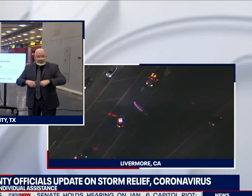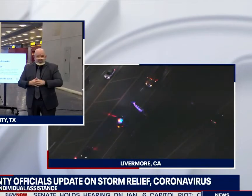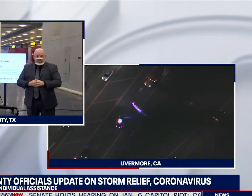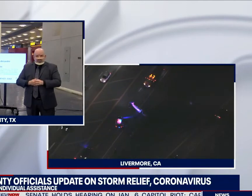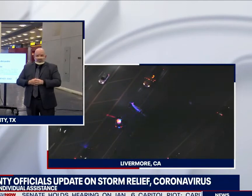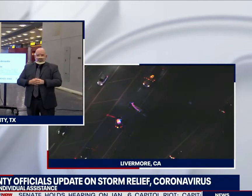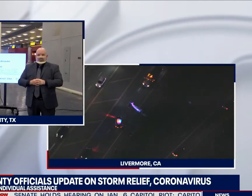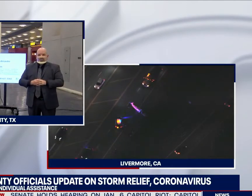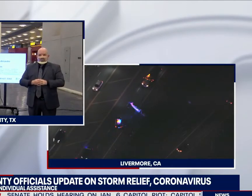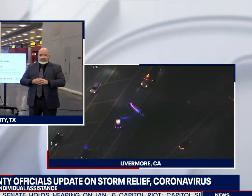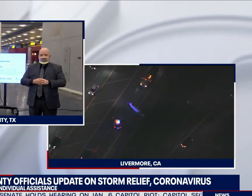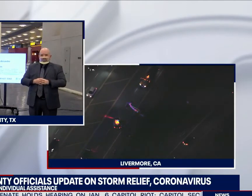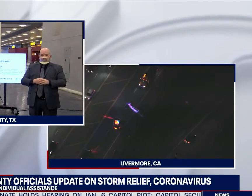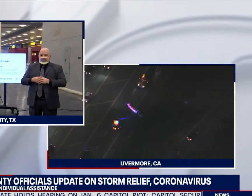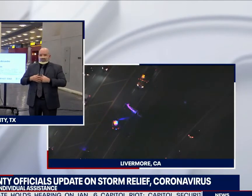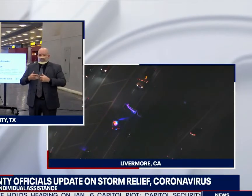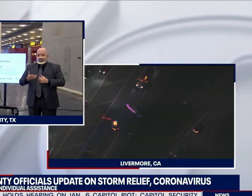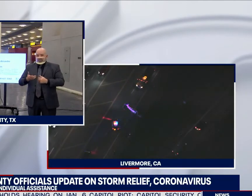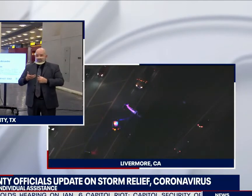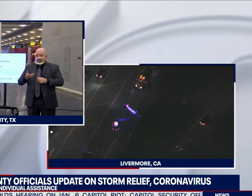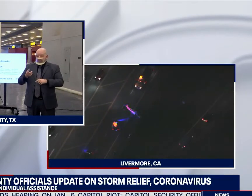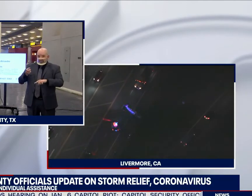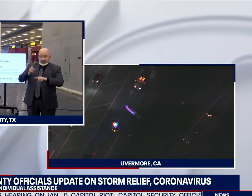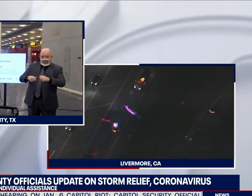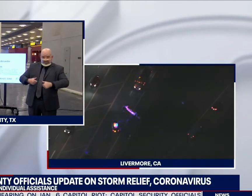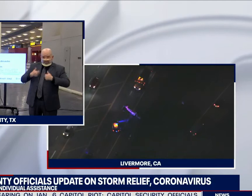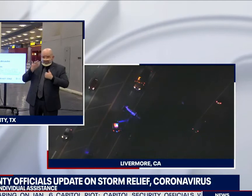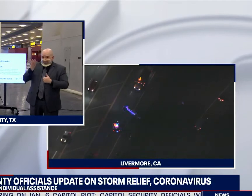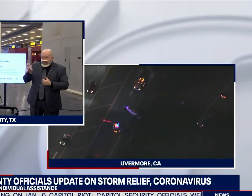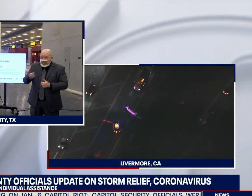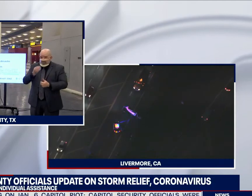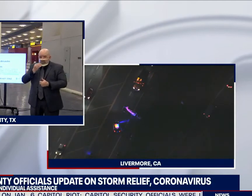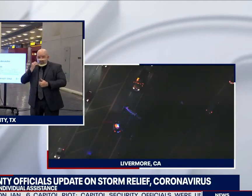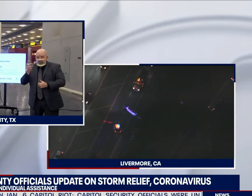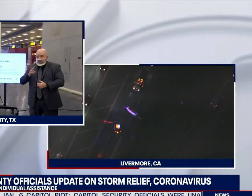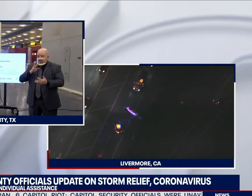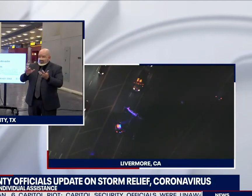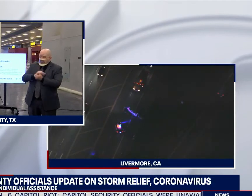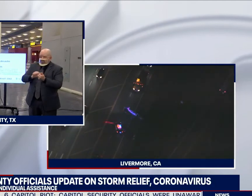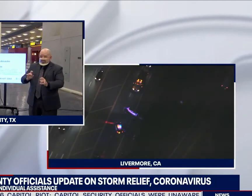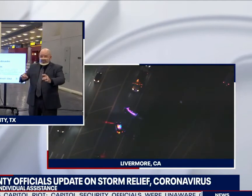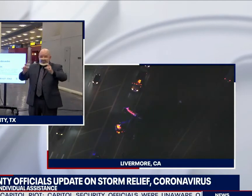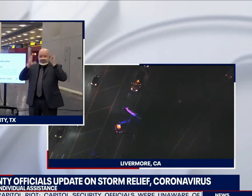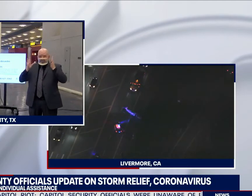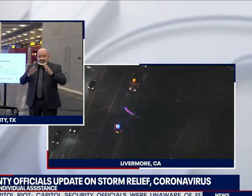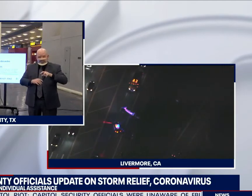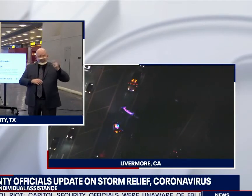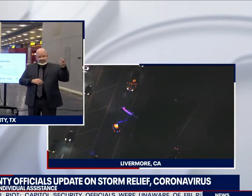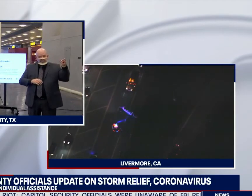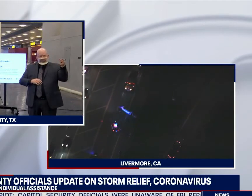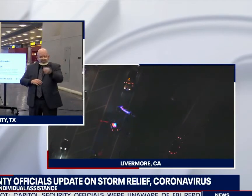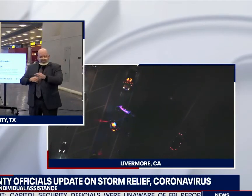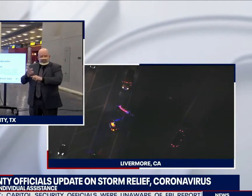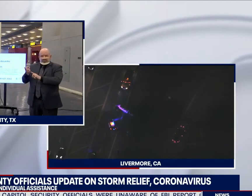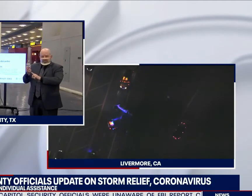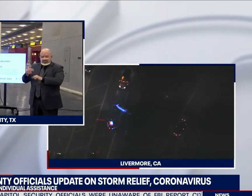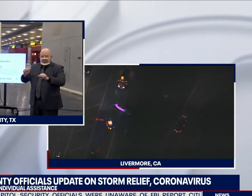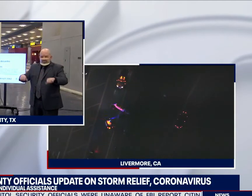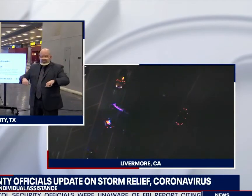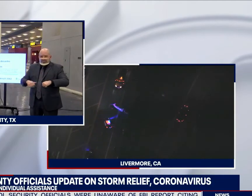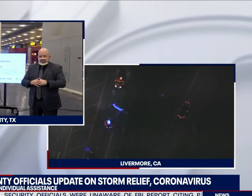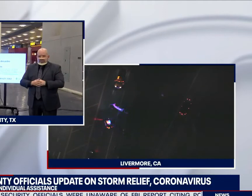live if your home is unlivable because of the disaster, and you may have no insurance for coverage